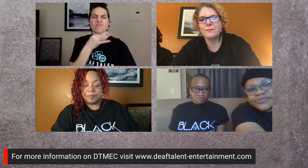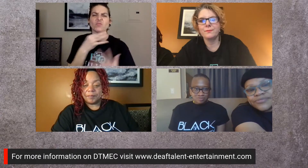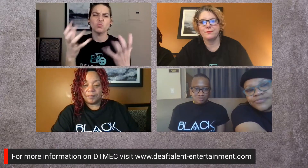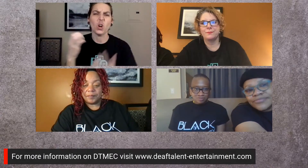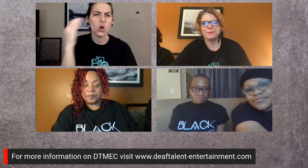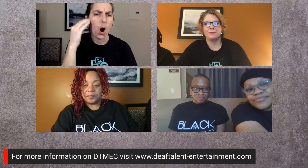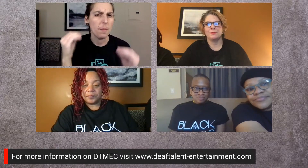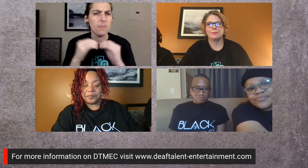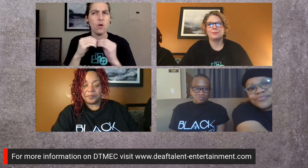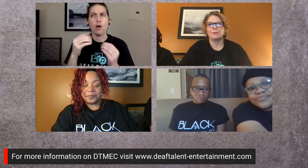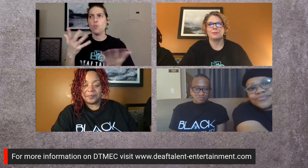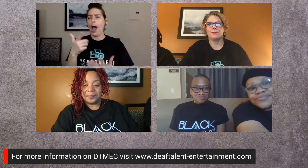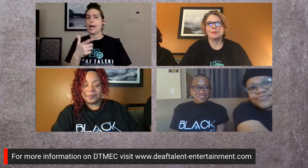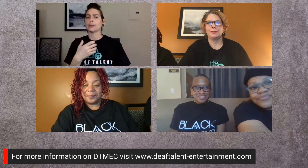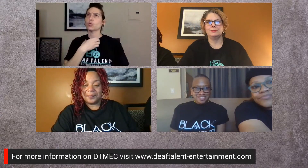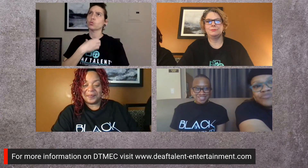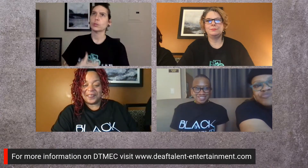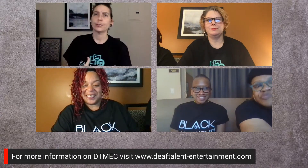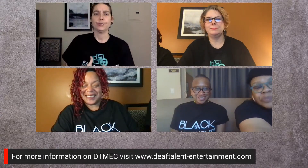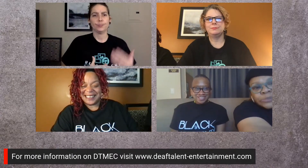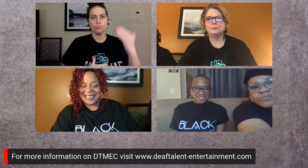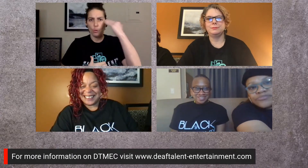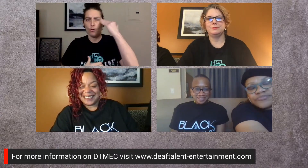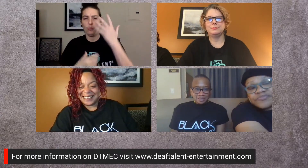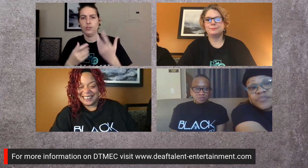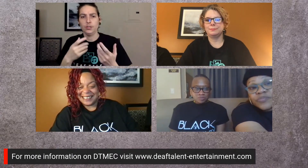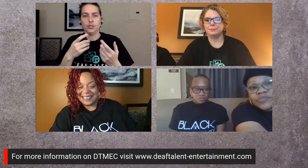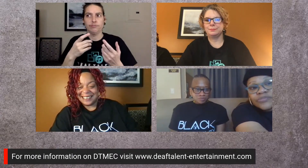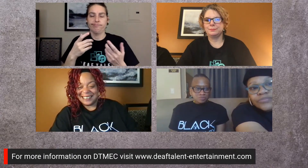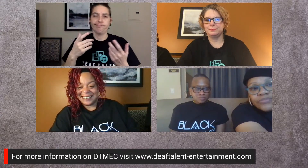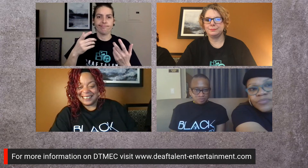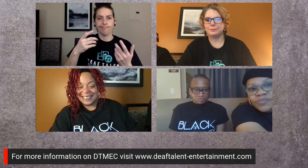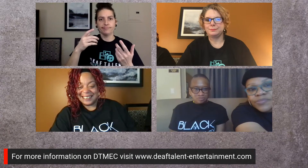They had a question for me. I was curious what they wanted to know more about